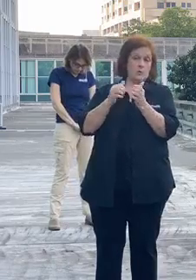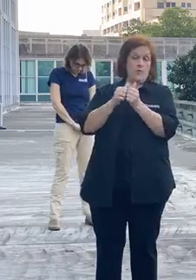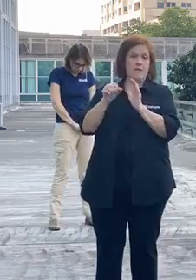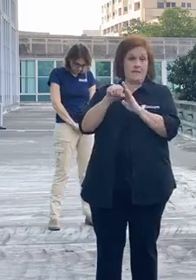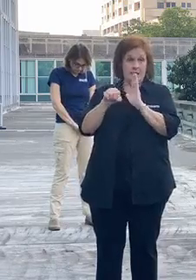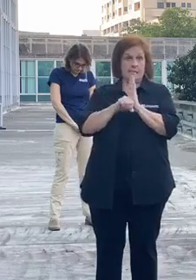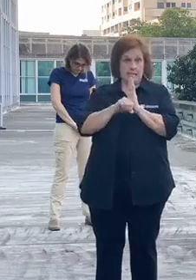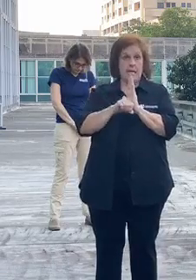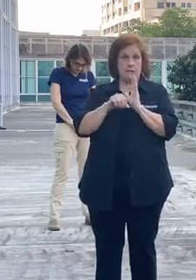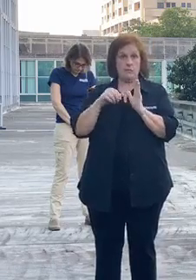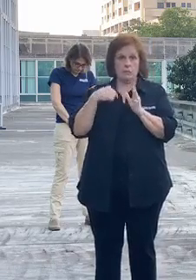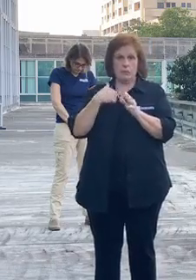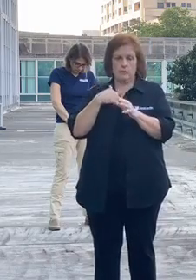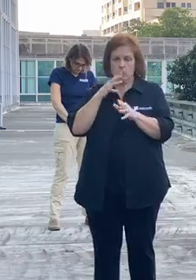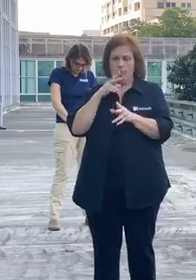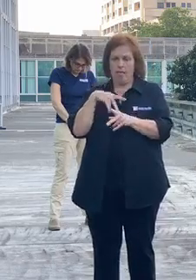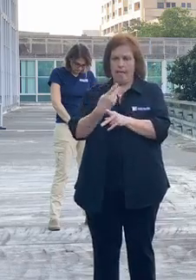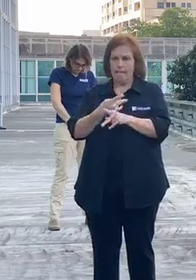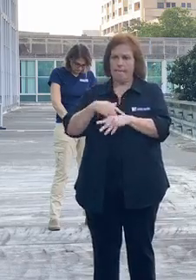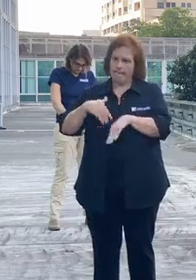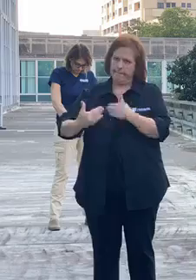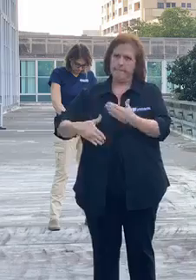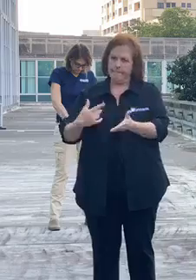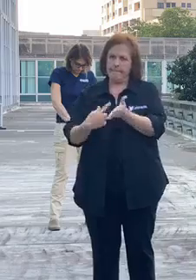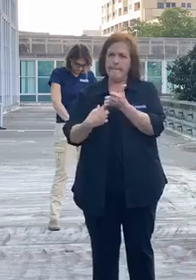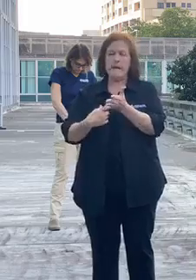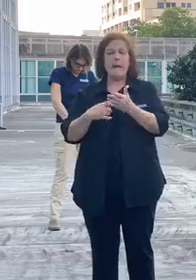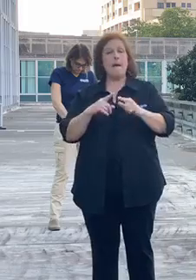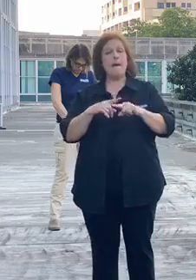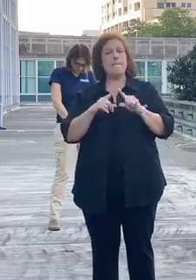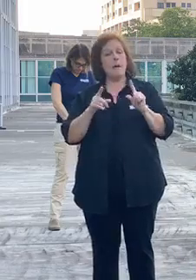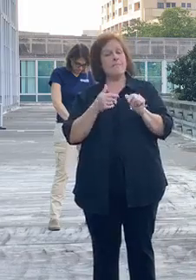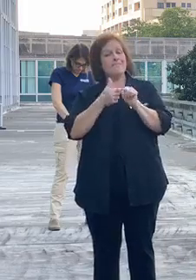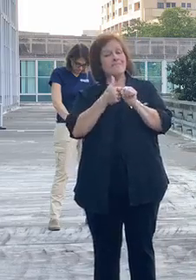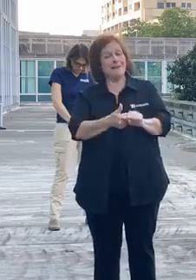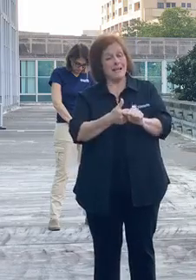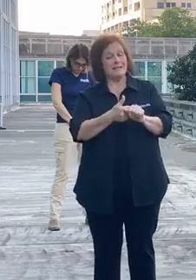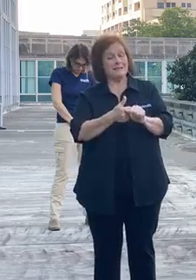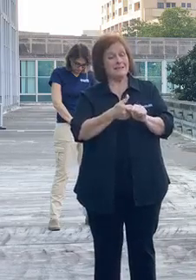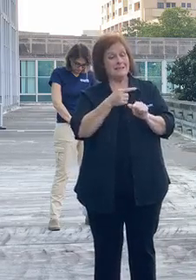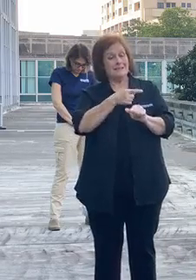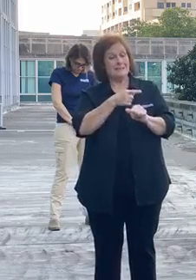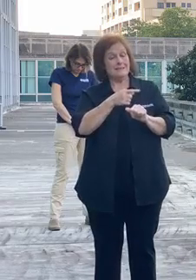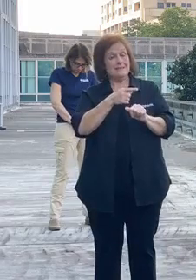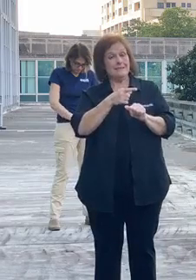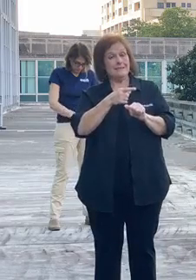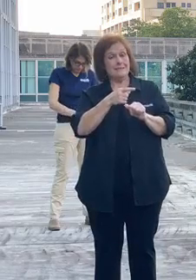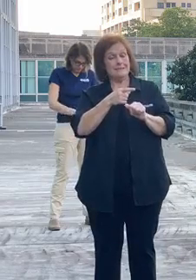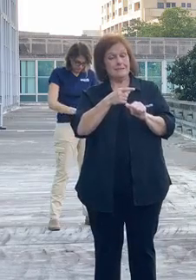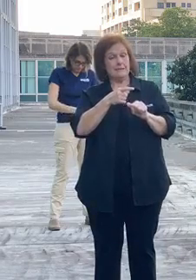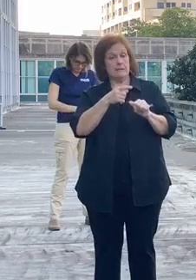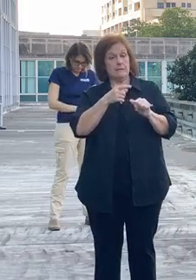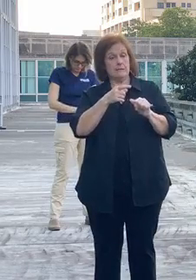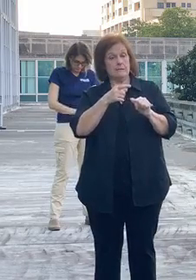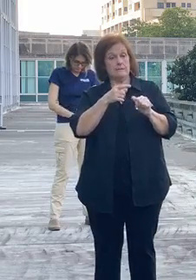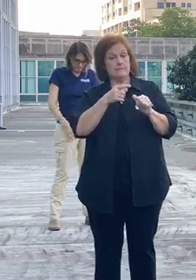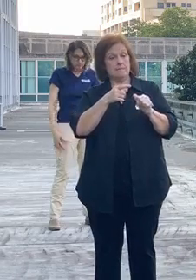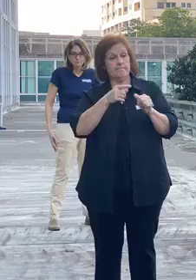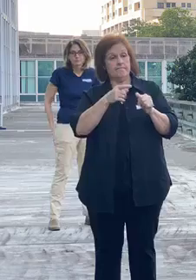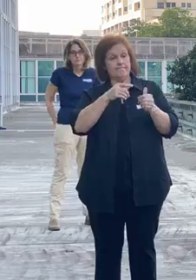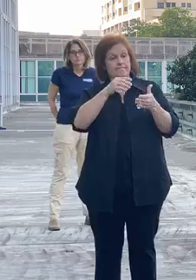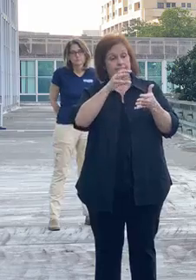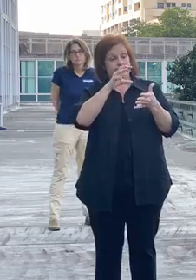which will be ongoing, but based on the formula, that it will not cover